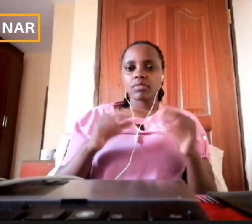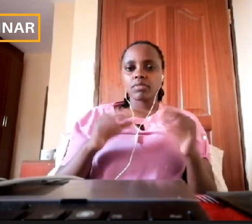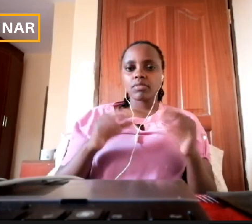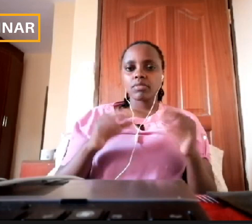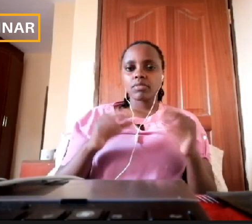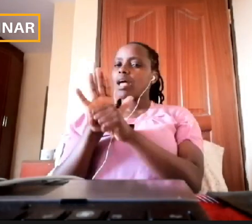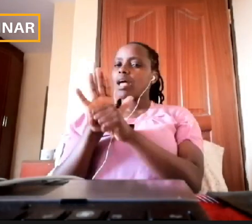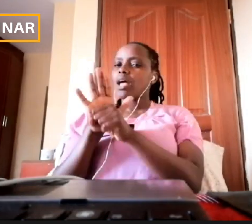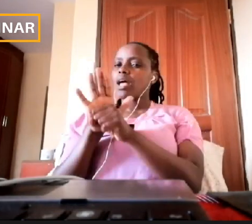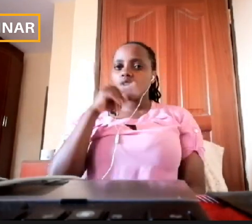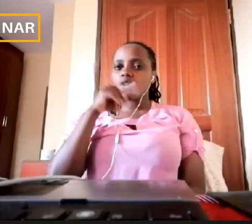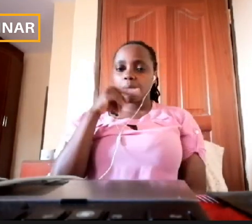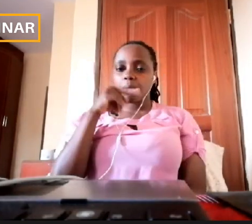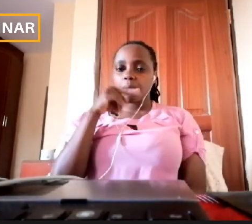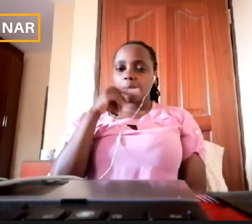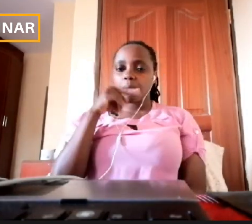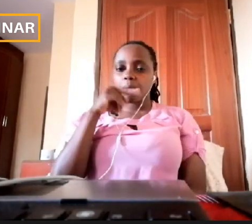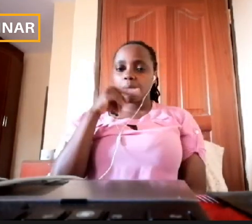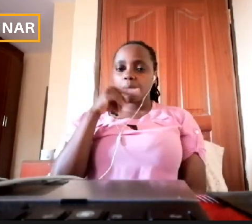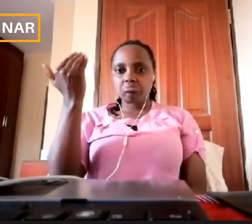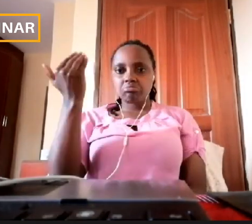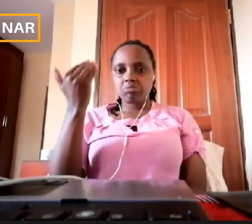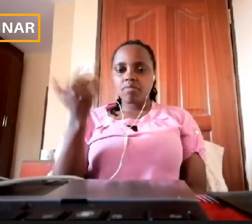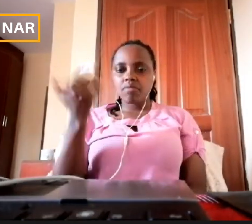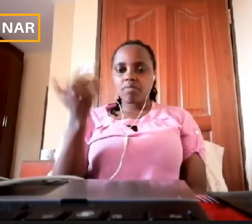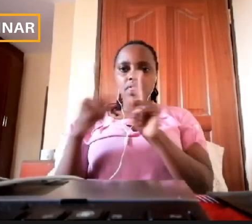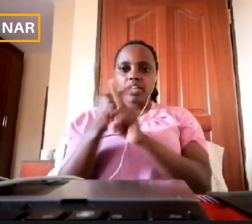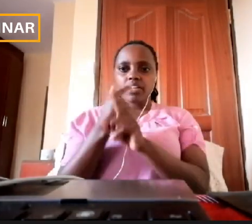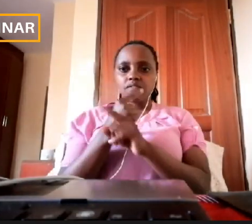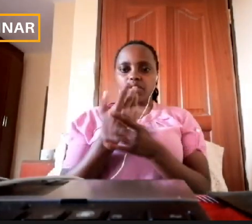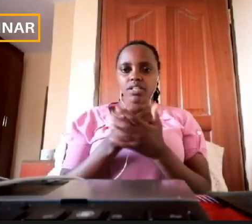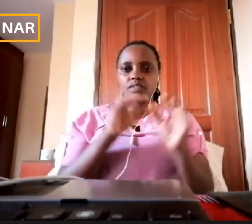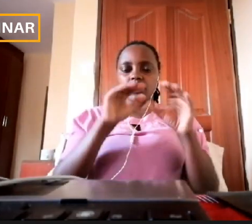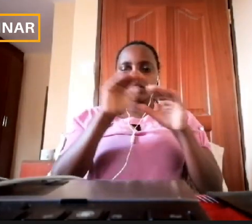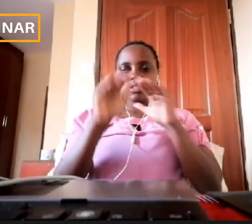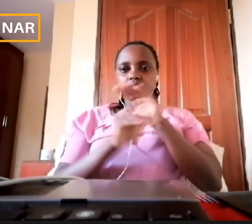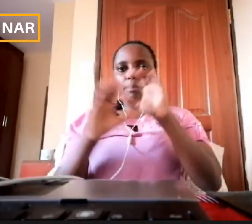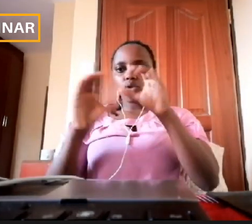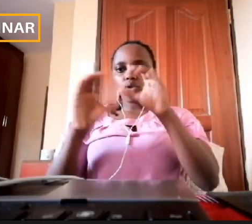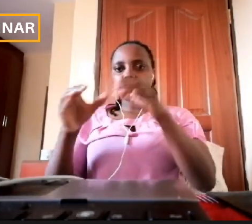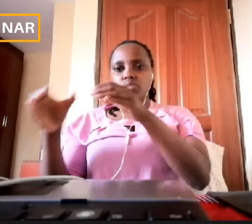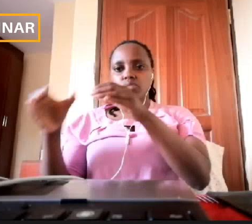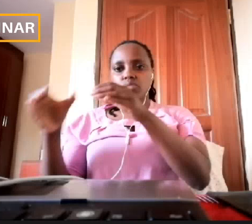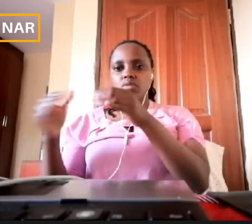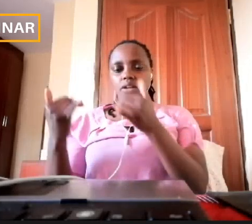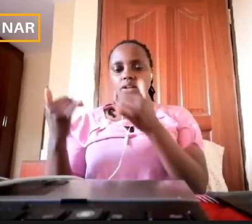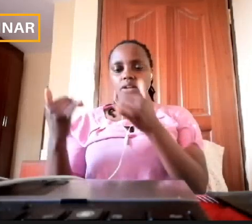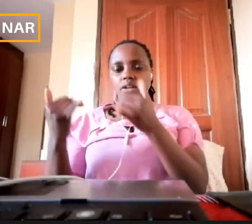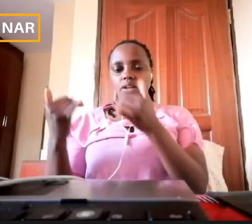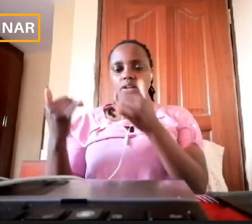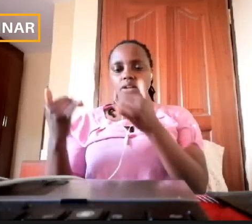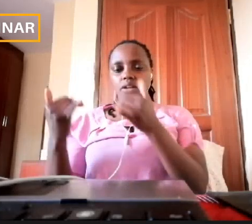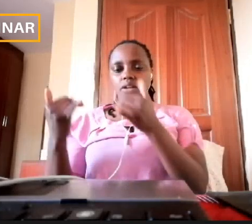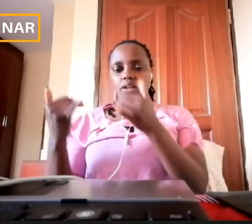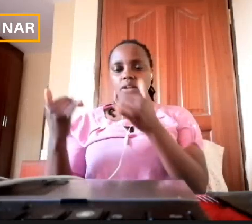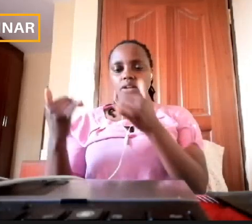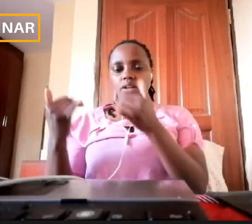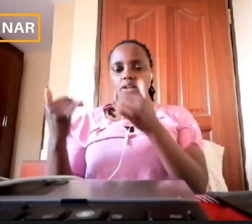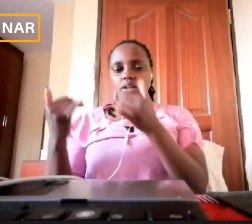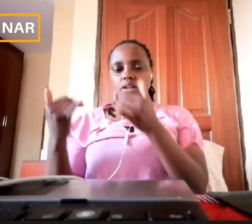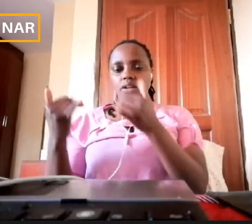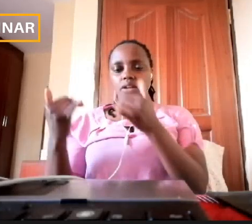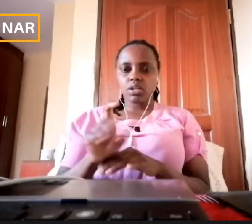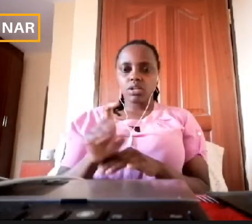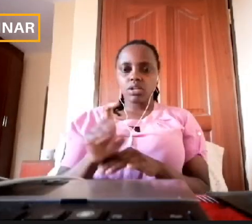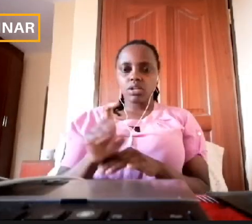the comments from the presentations into various subgroups. And I'm going to request that during our Q&A session, we